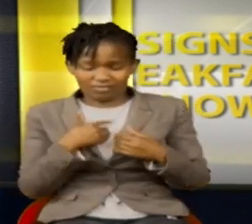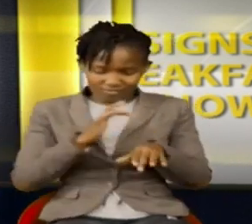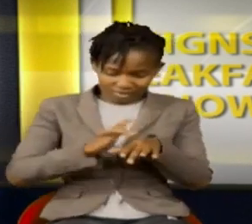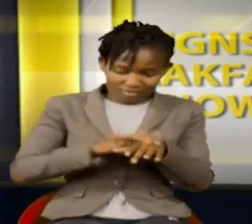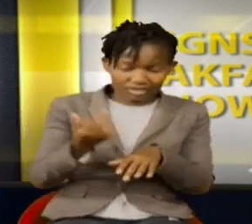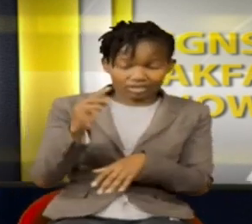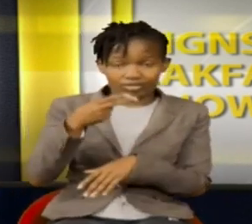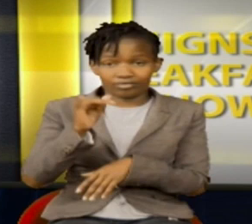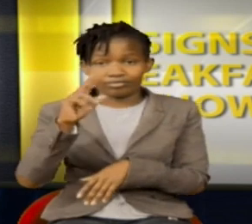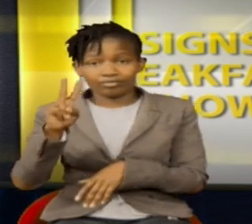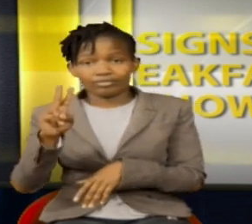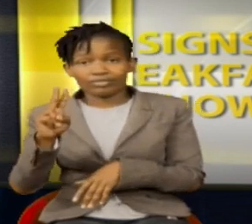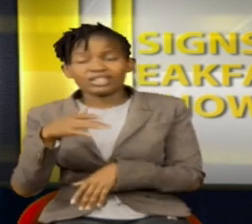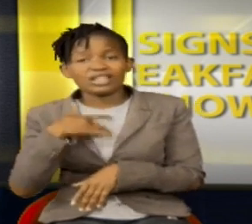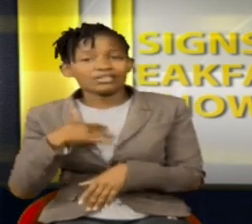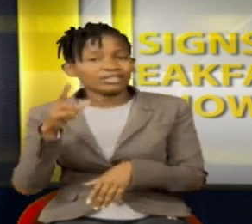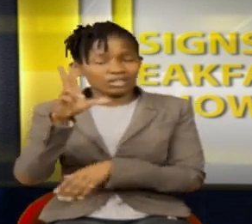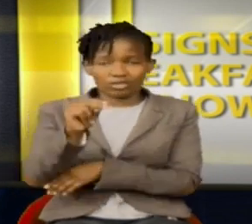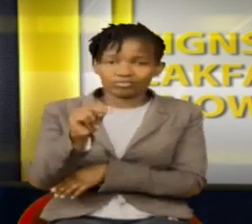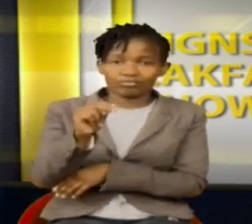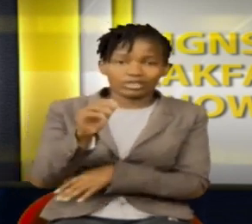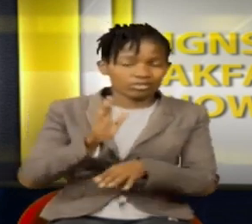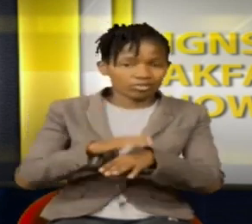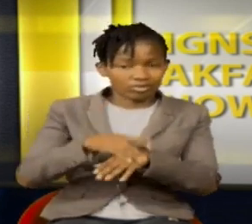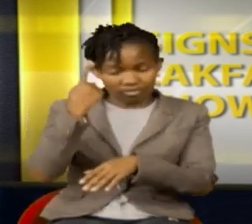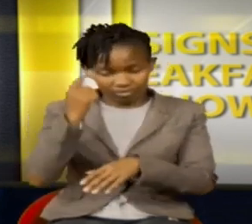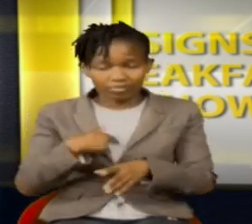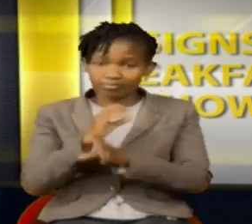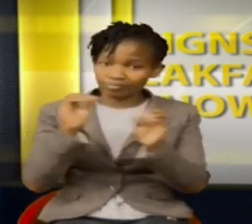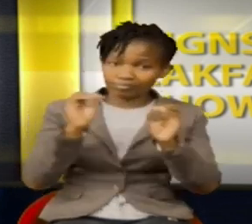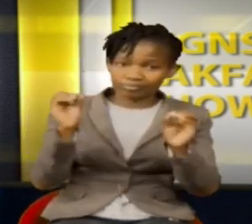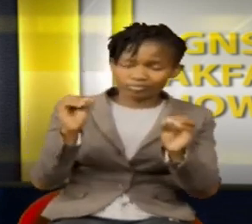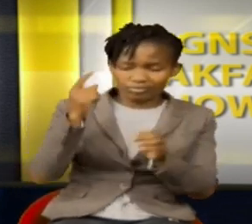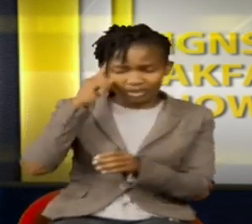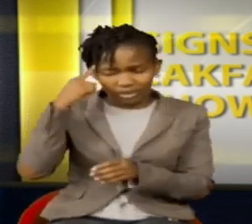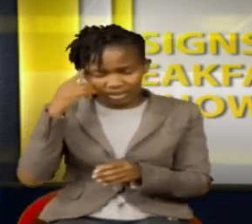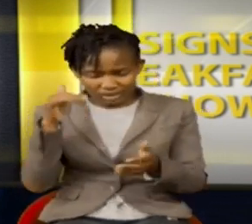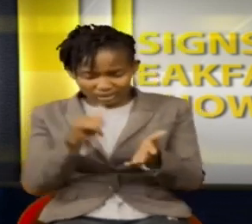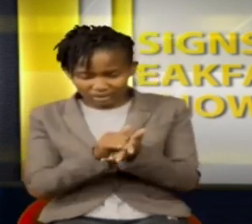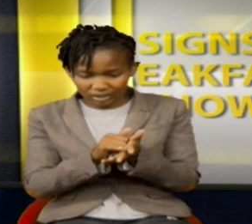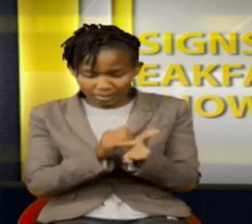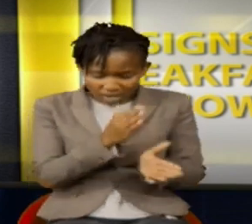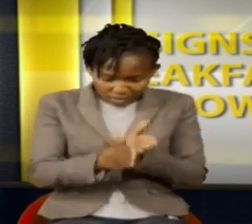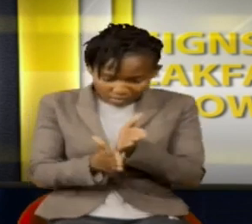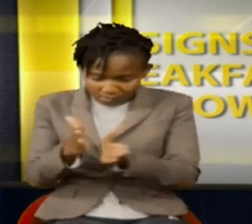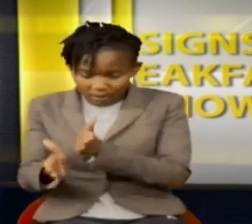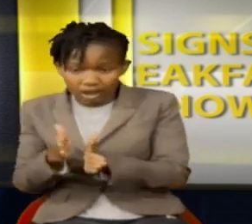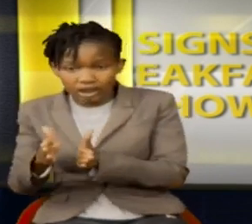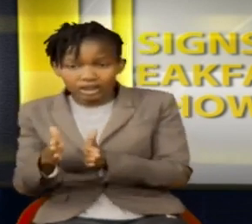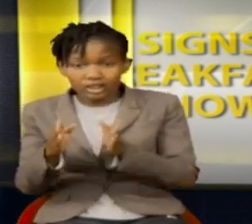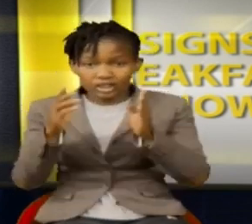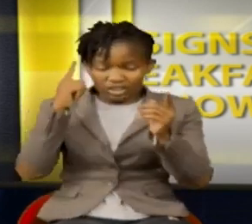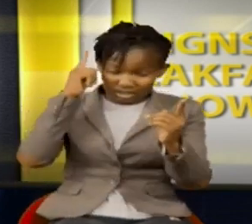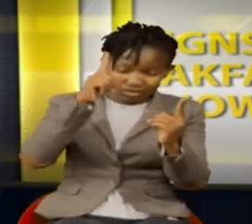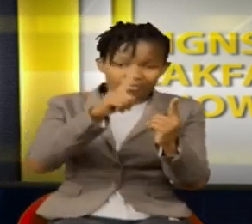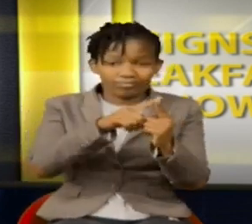AIDS, and maybe they feel, nah, this is not relevant for me. Do you think that you also, are you planning to target this? For sure.